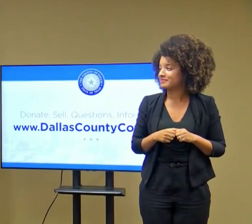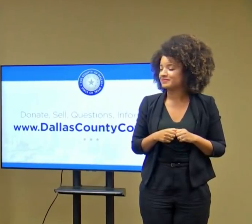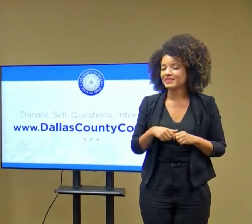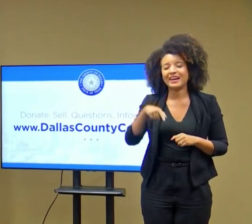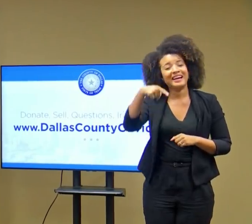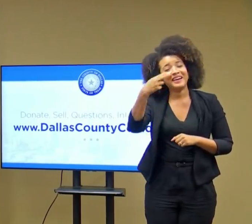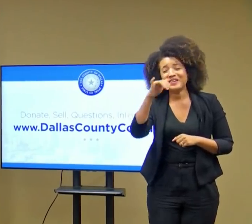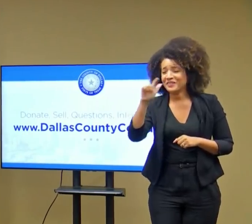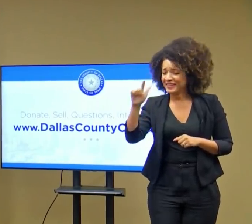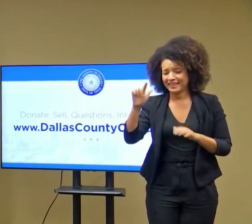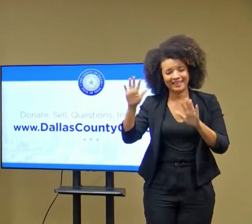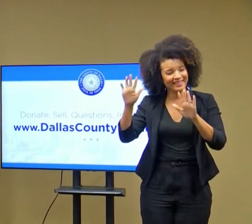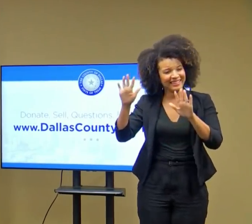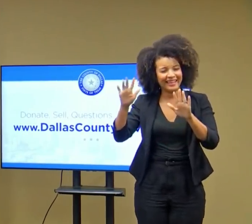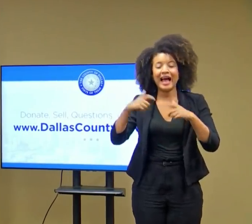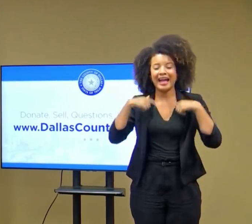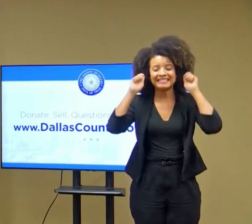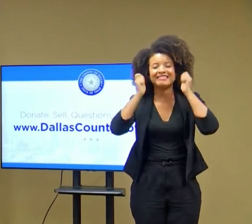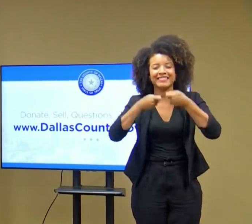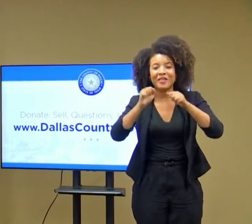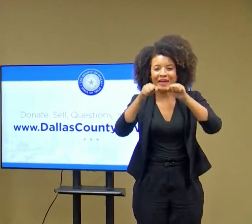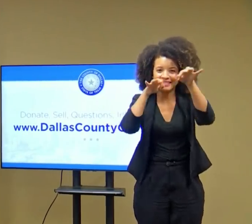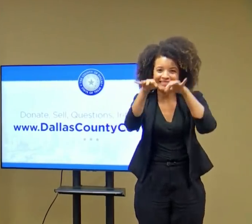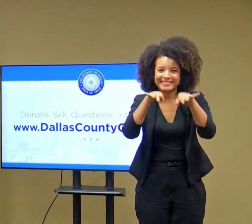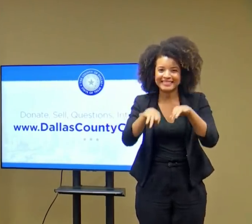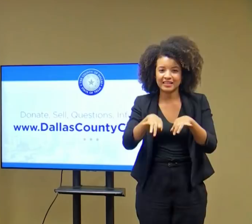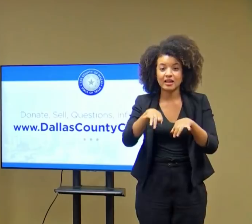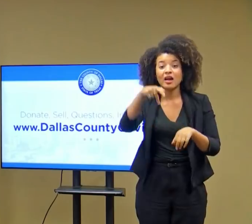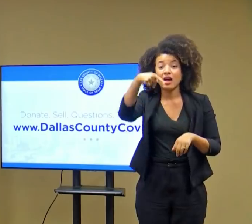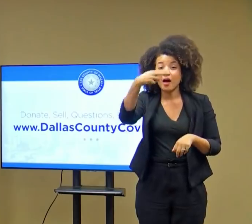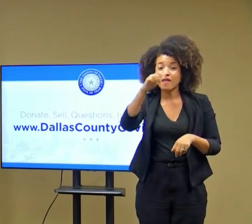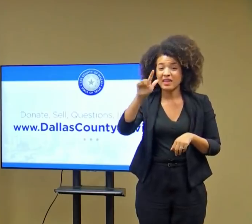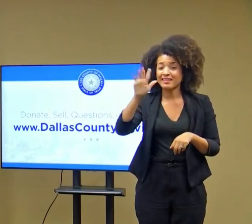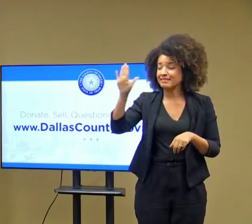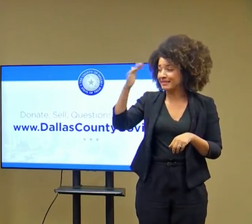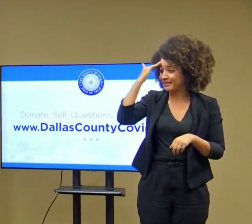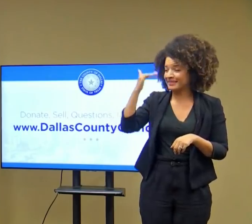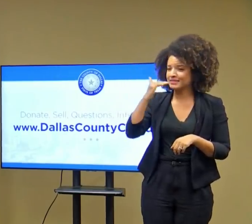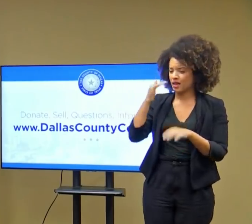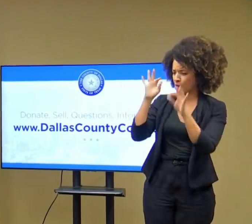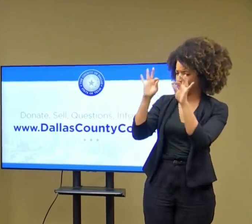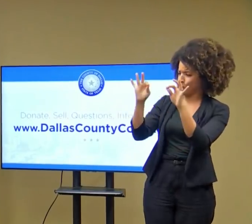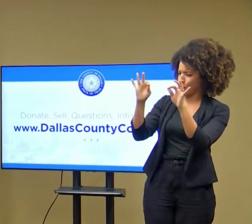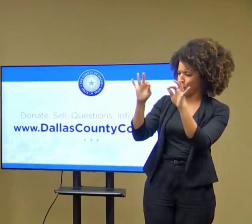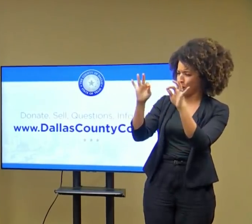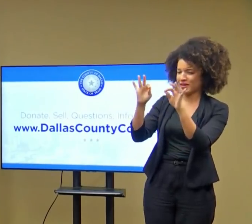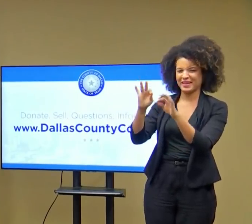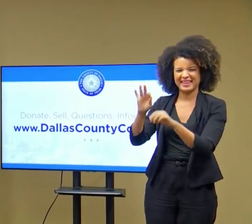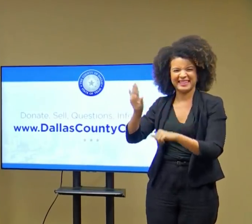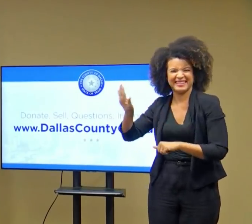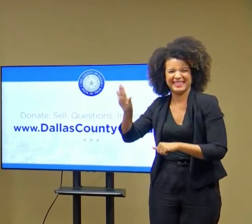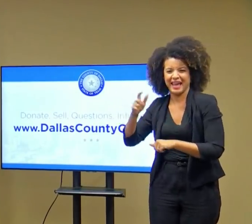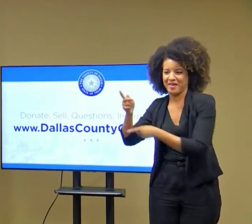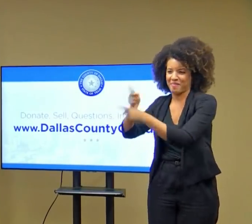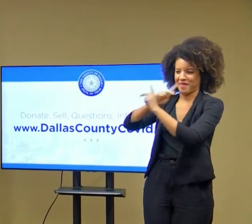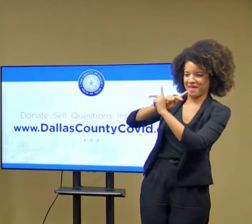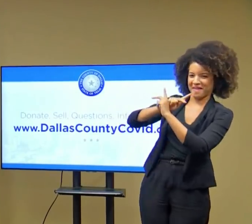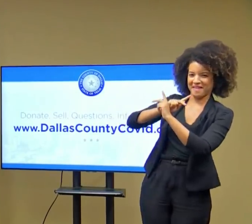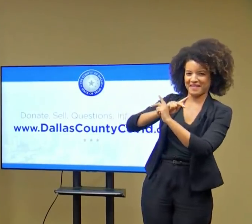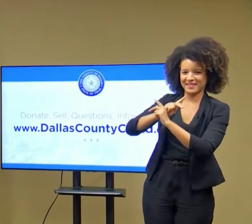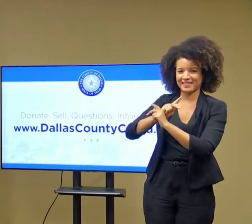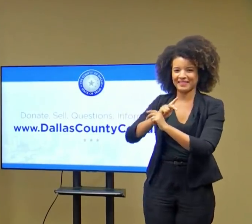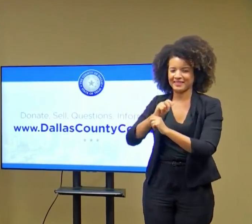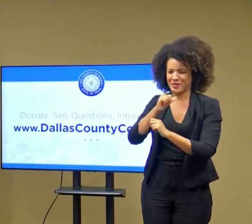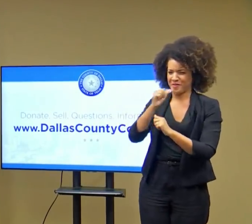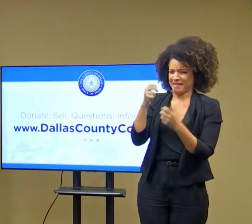Phil, I'll take that off so I can talk to you. Phil has the right size head for his, and this is one of his, so it's a little, probably not